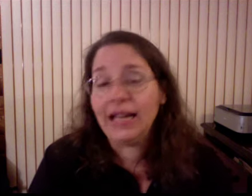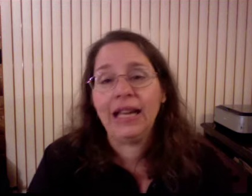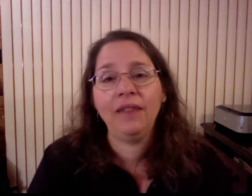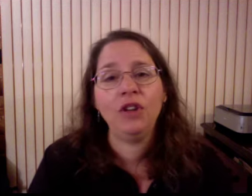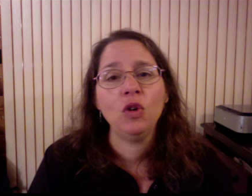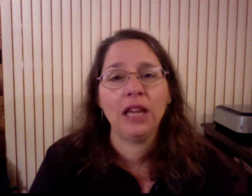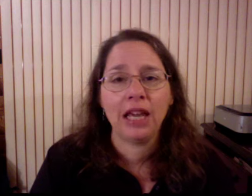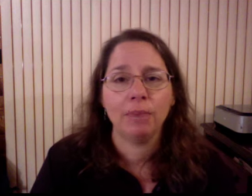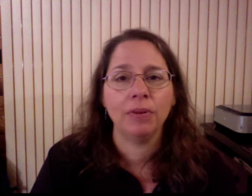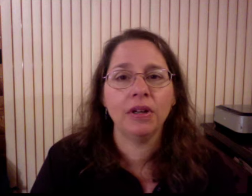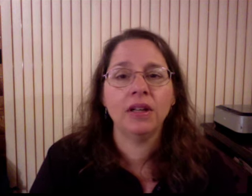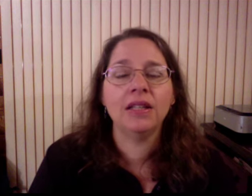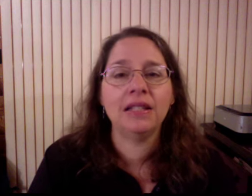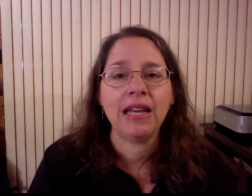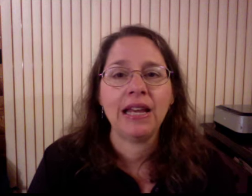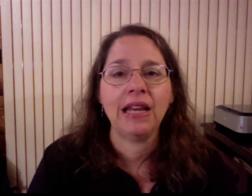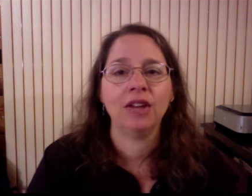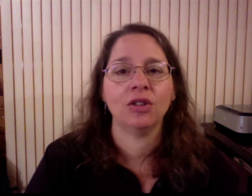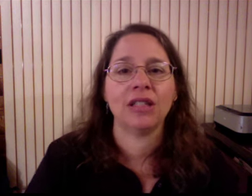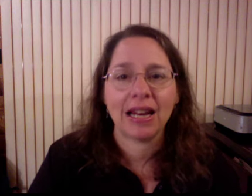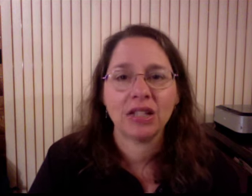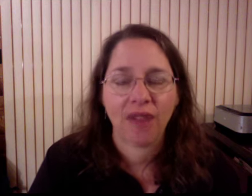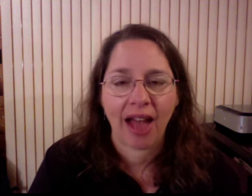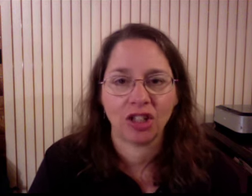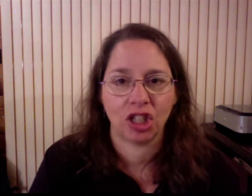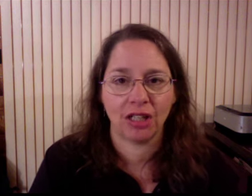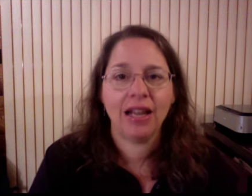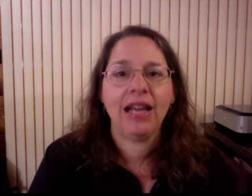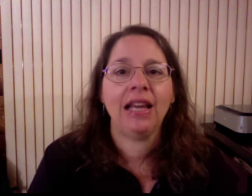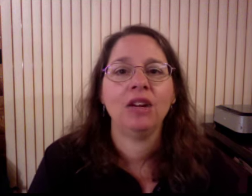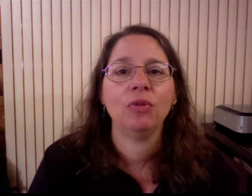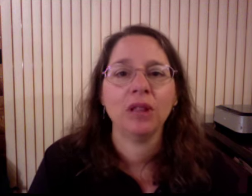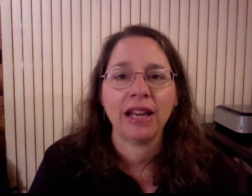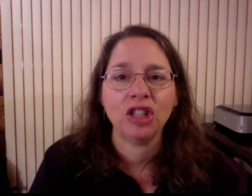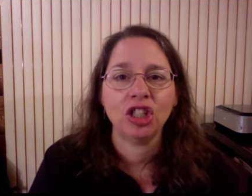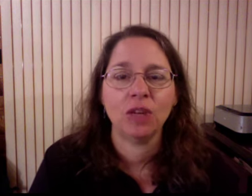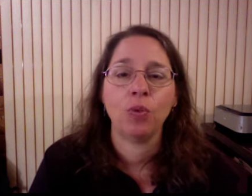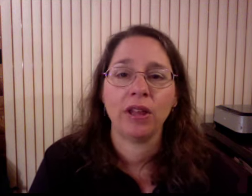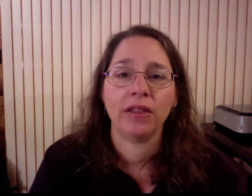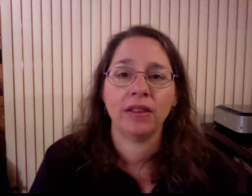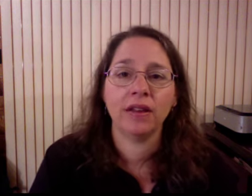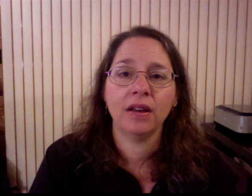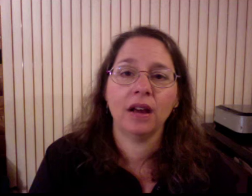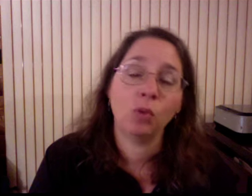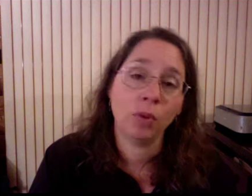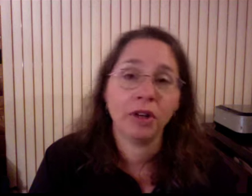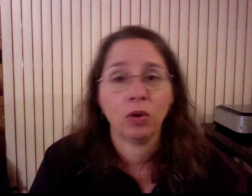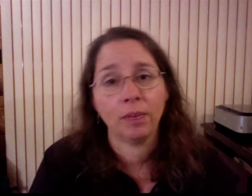If you keep seeking your satisfaction in a relationship with a woman or a man,